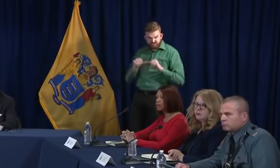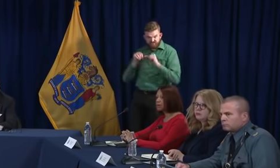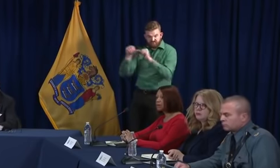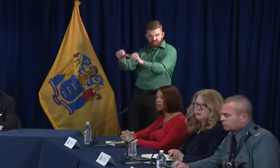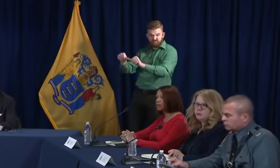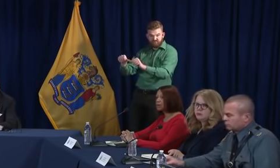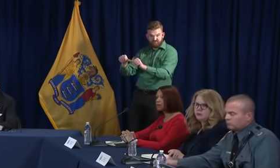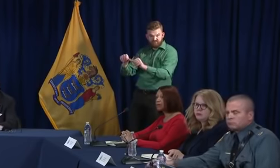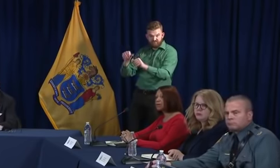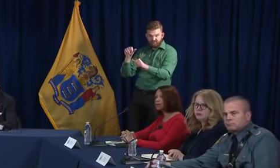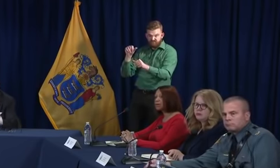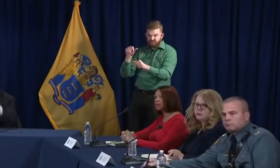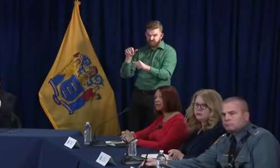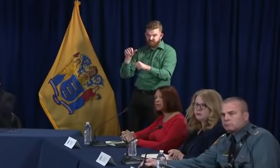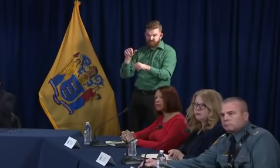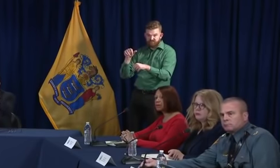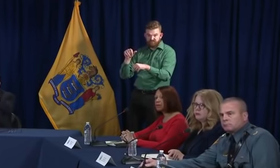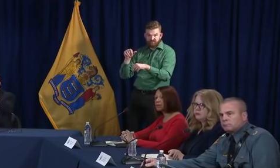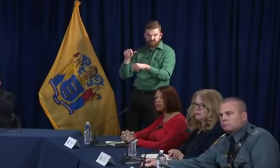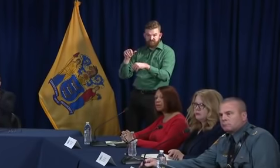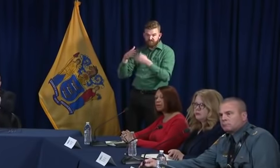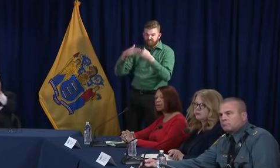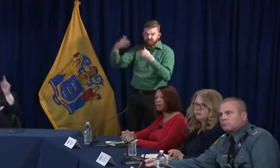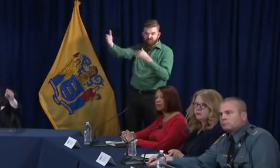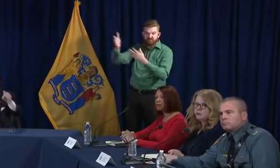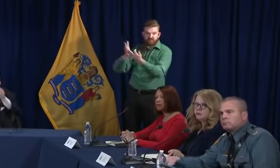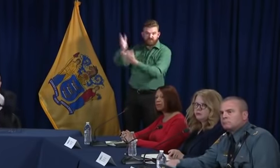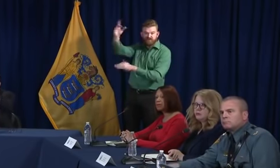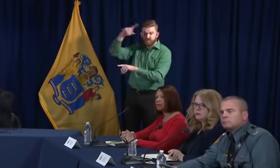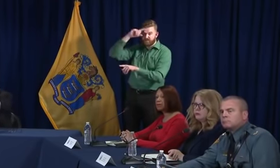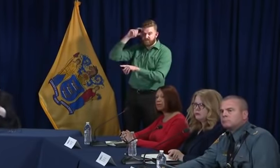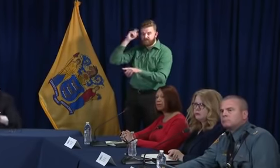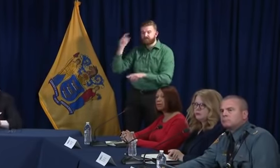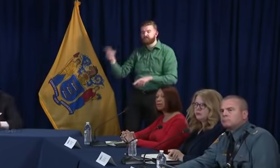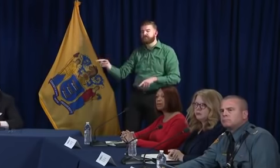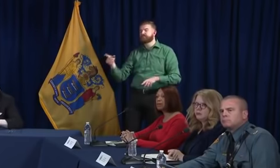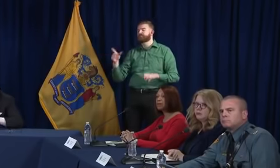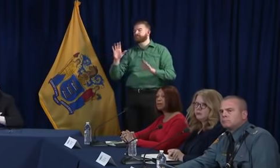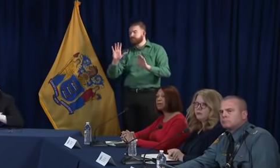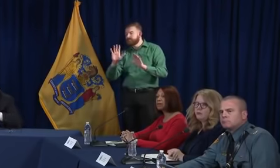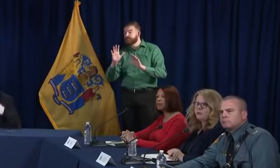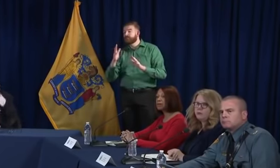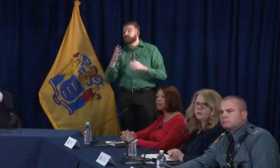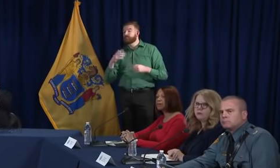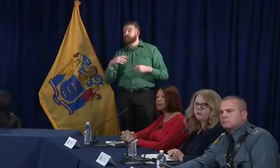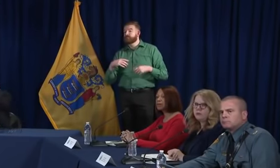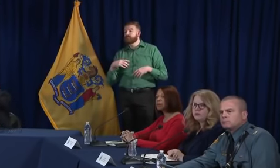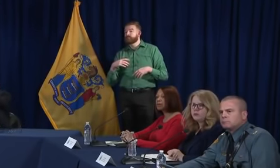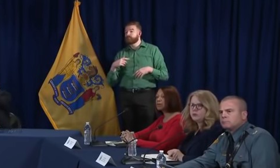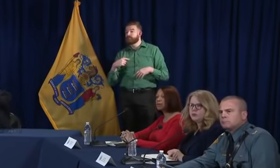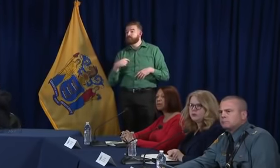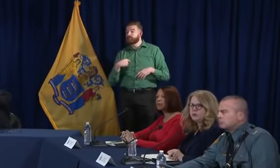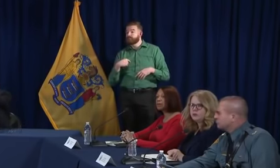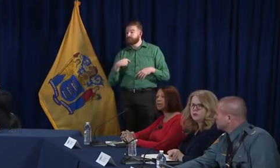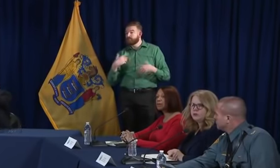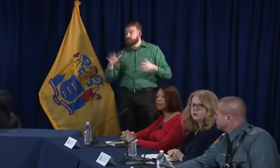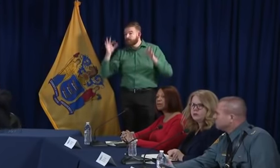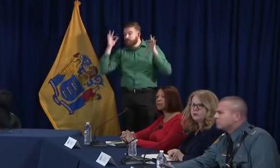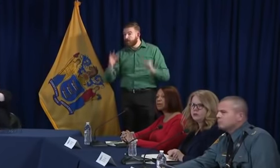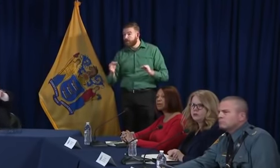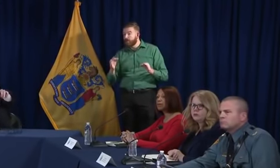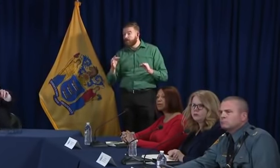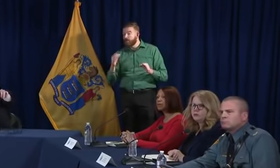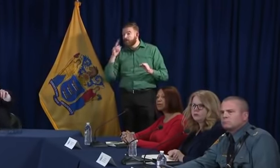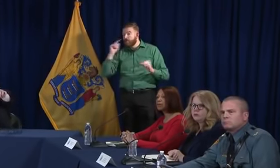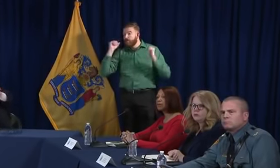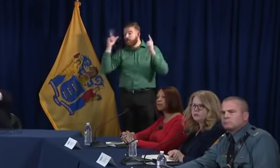who have not yet asked, so we'll do 1, 2, 3 if we can, please. You have asked, so everyone else who has